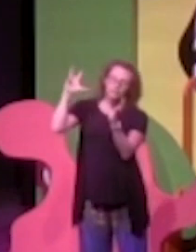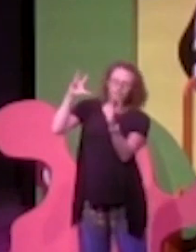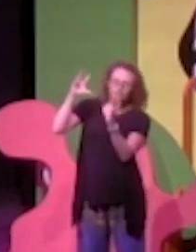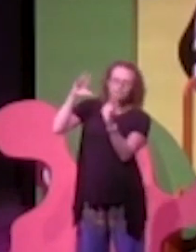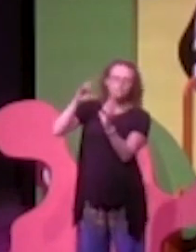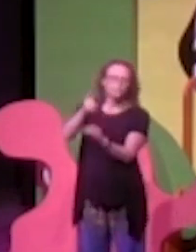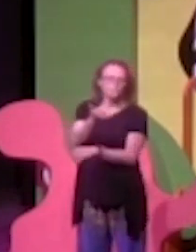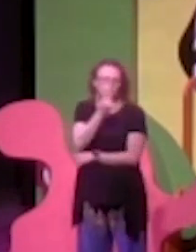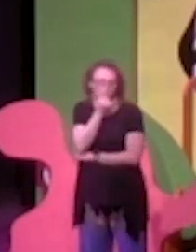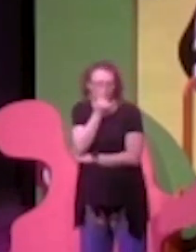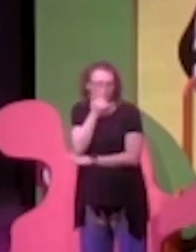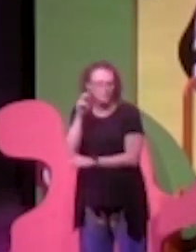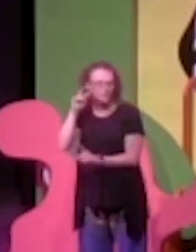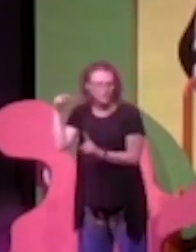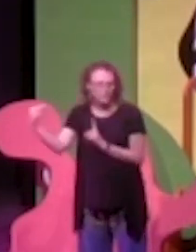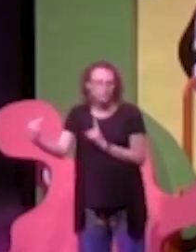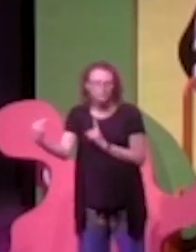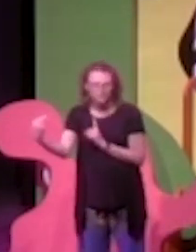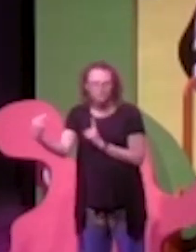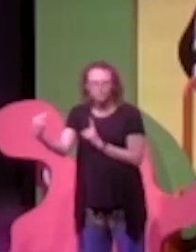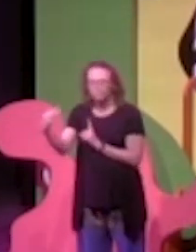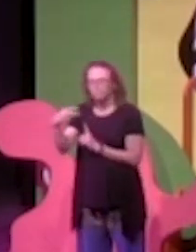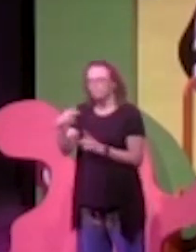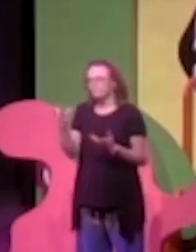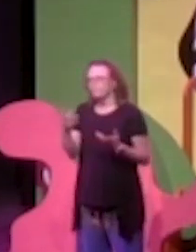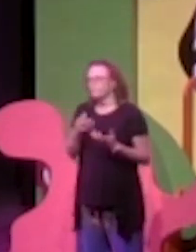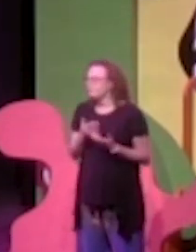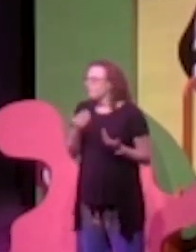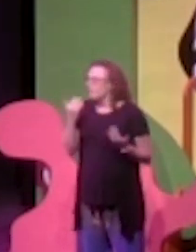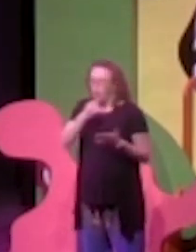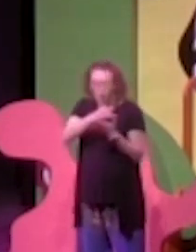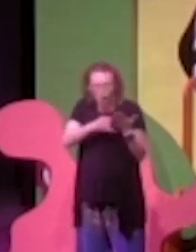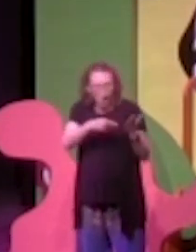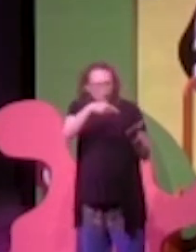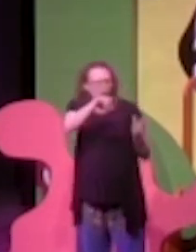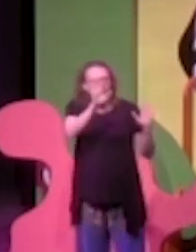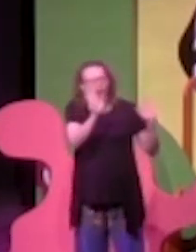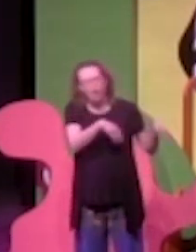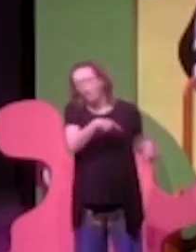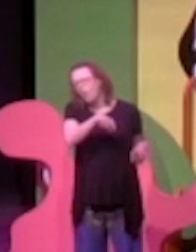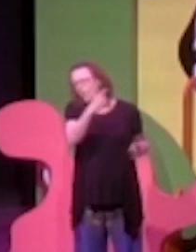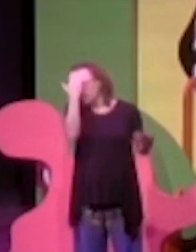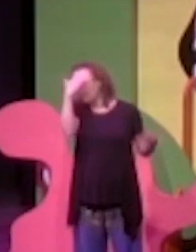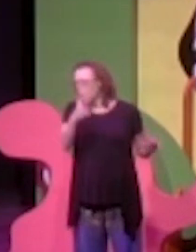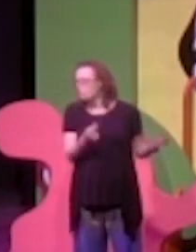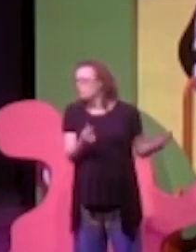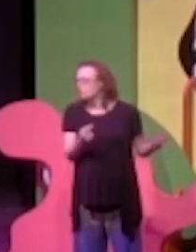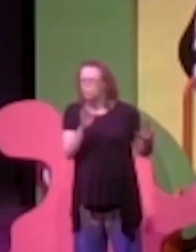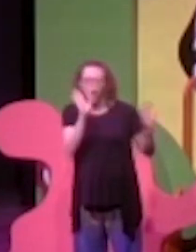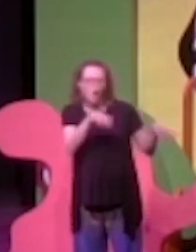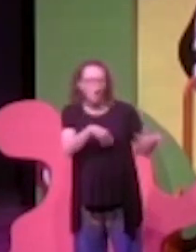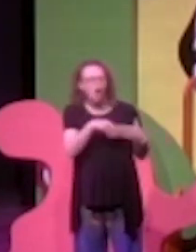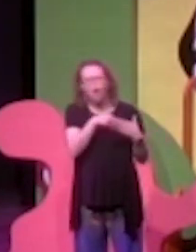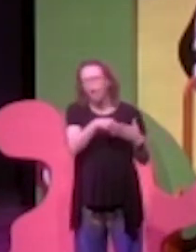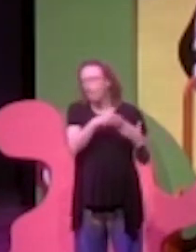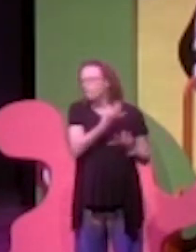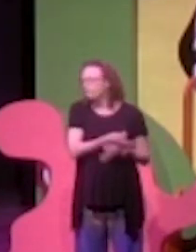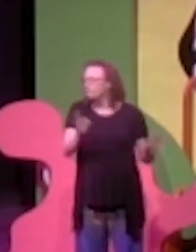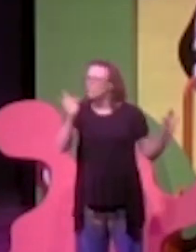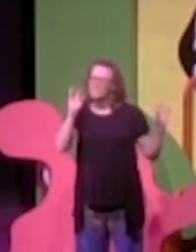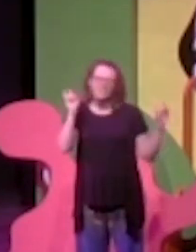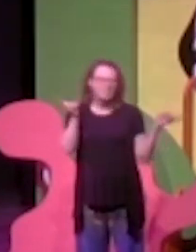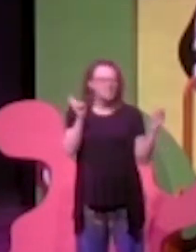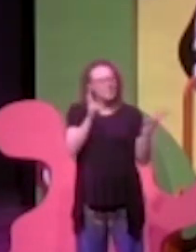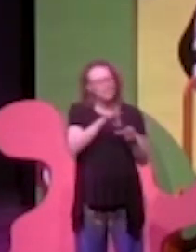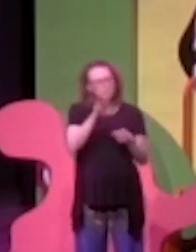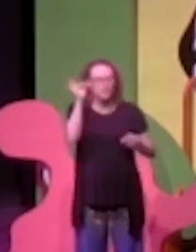artists are either fluff, elite, they don't know what they're doing, the crazy artist, you know, all those different narratives that we've had about what artists